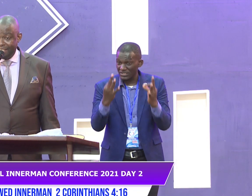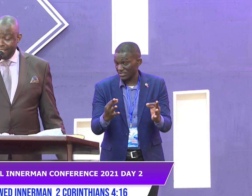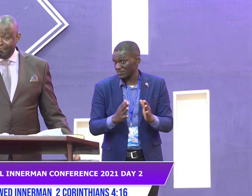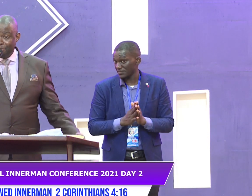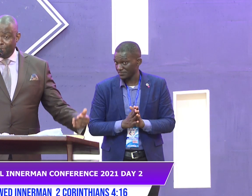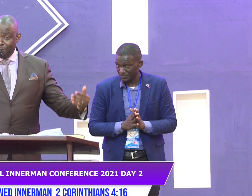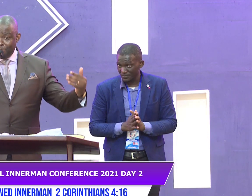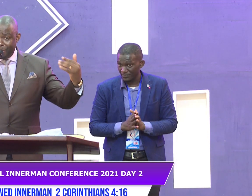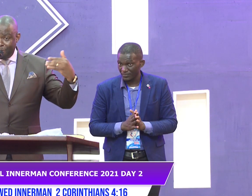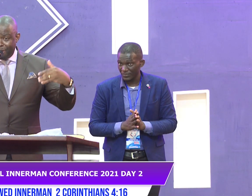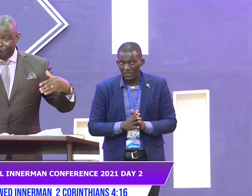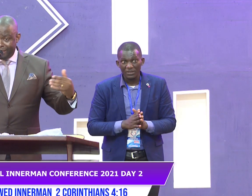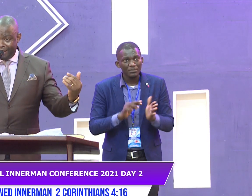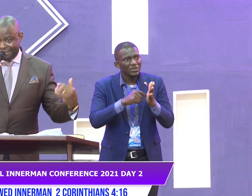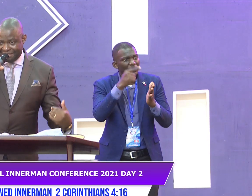all-knowing.